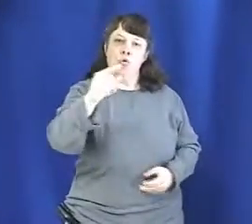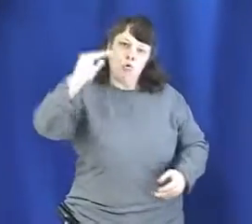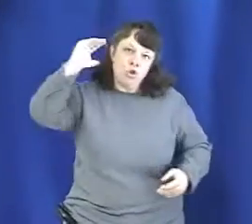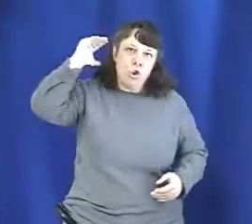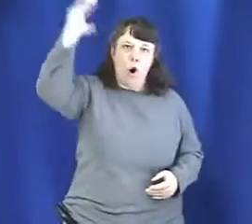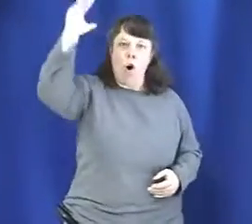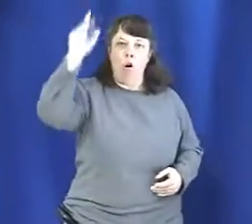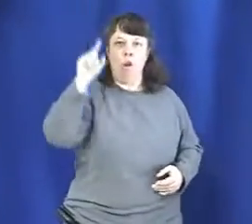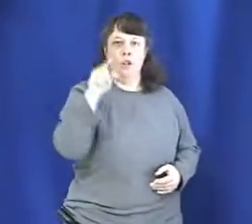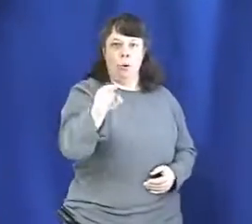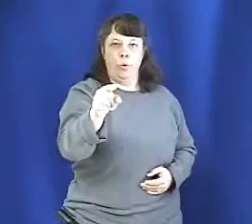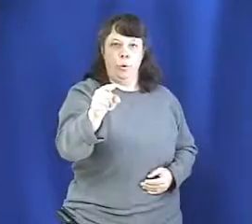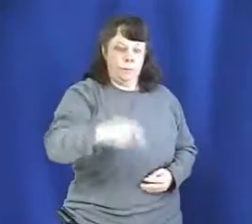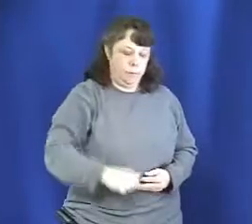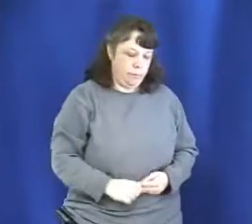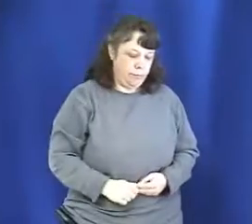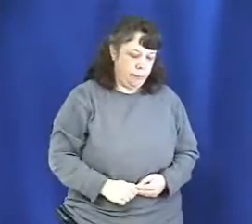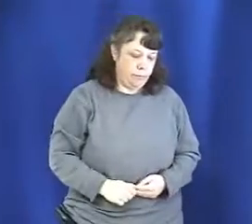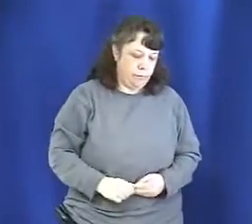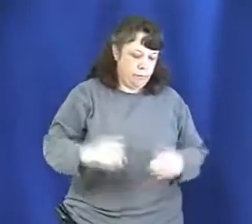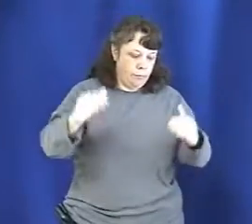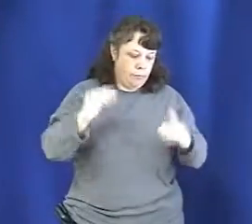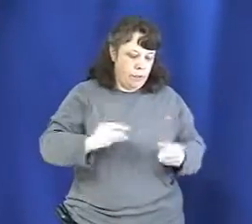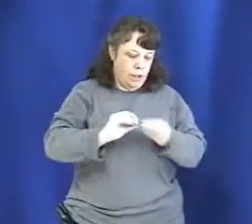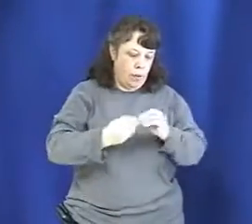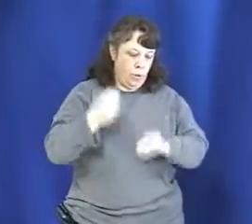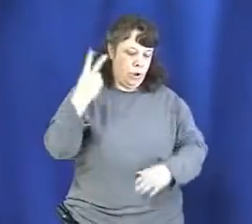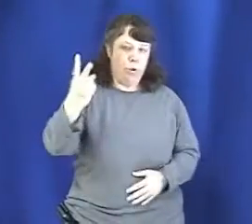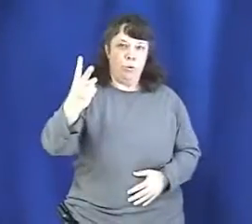You tall, you. Number 2.